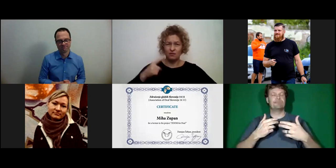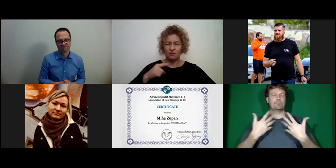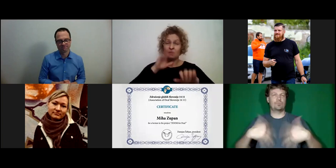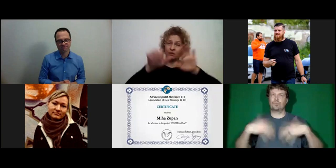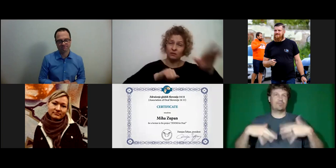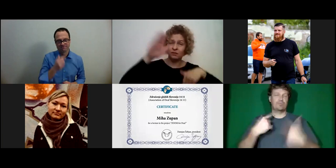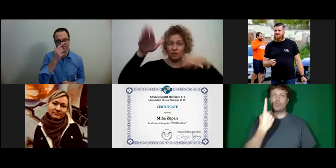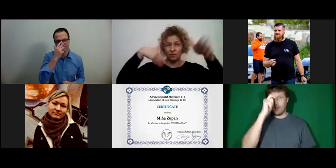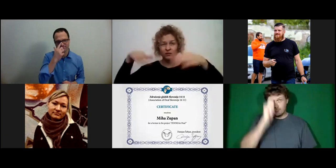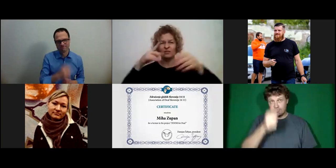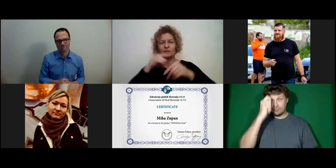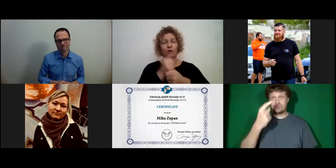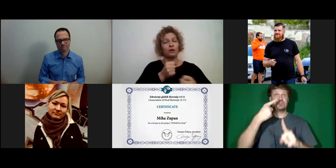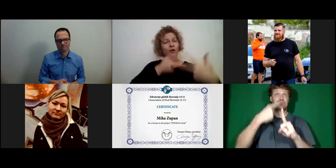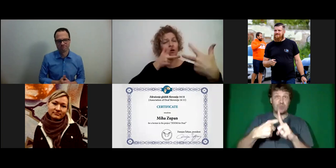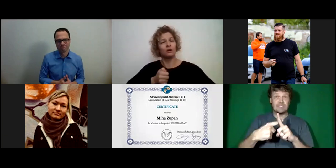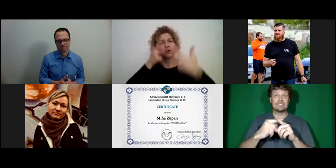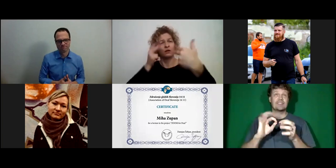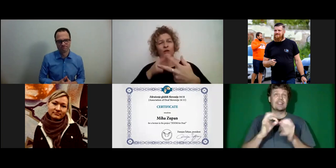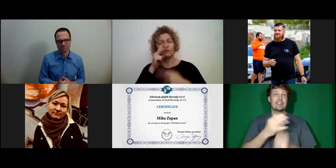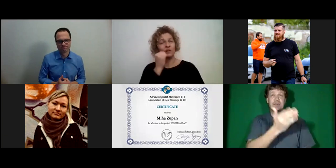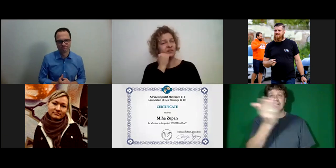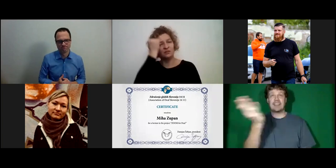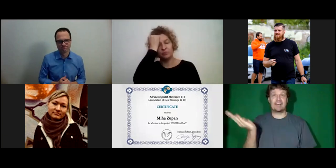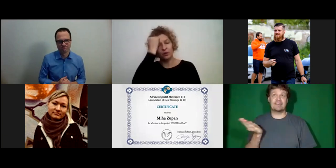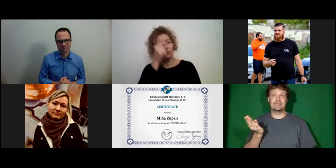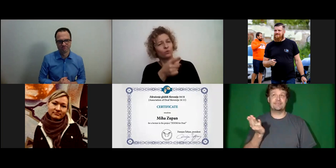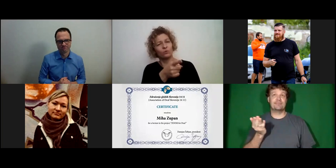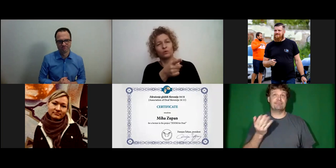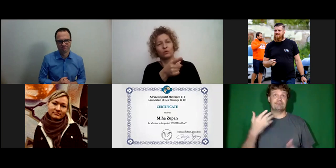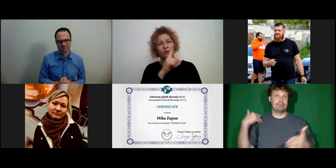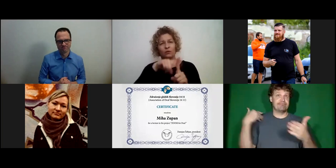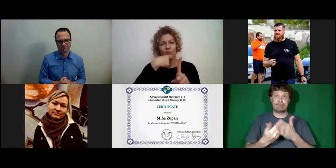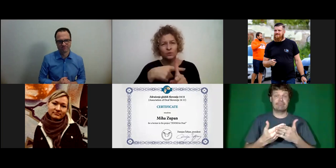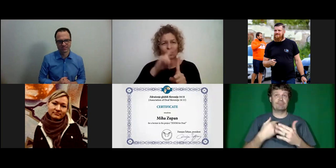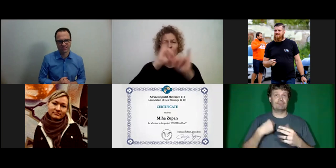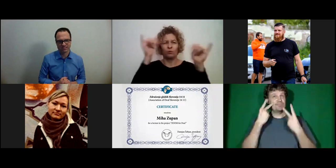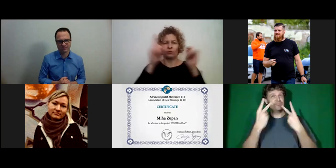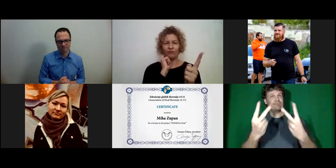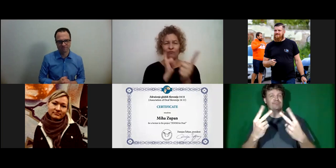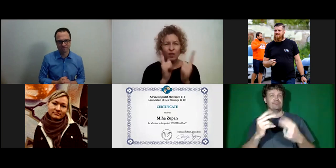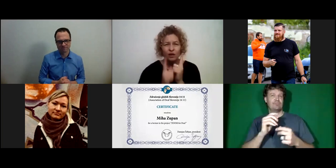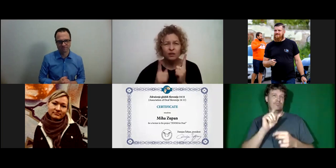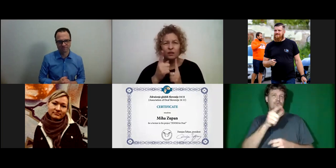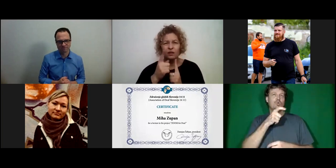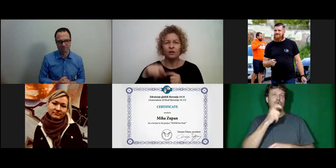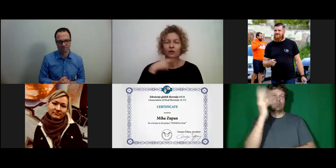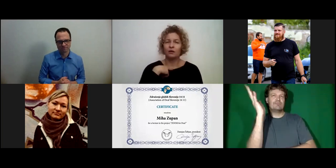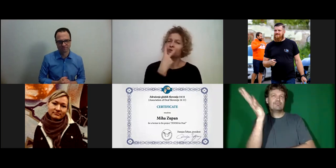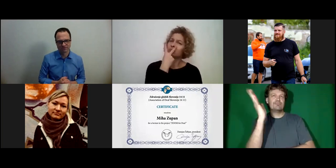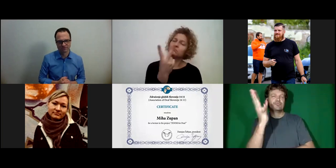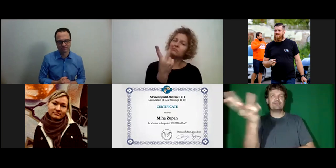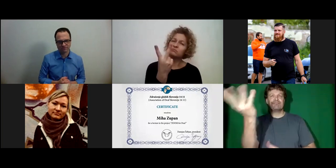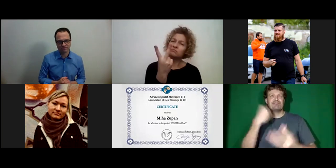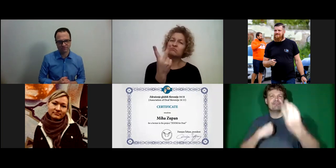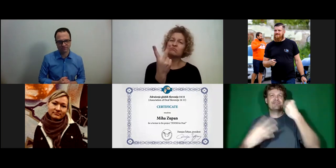organizing all this, for arranging all the presenters, also to the interpreters for working